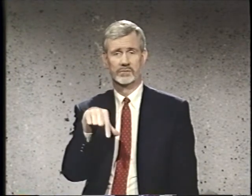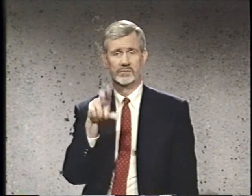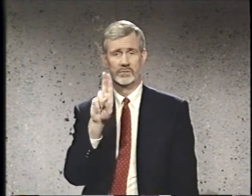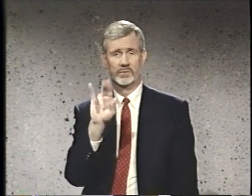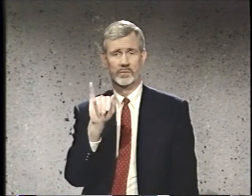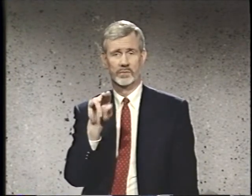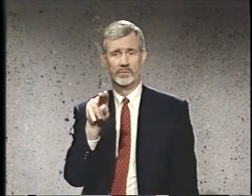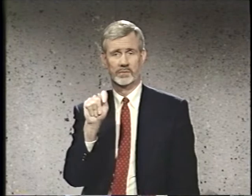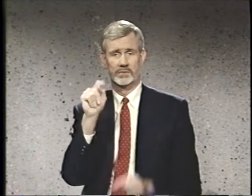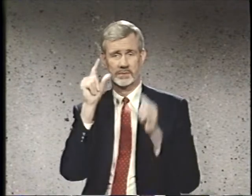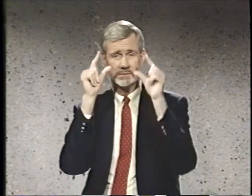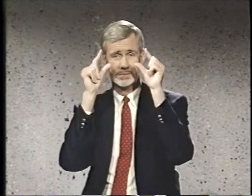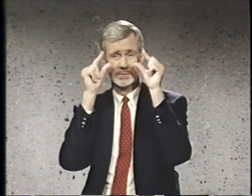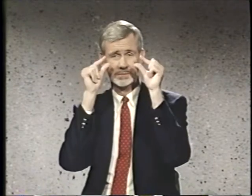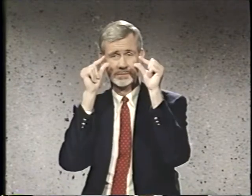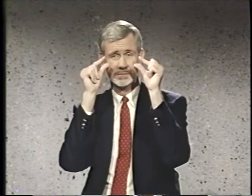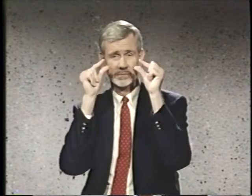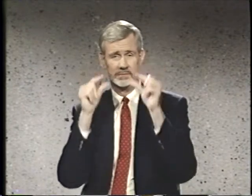I squint.